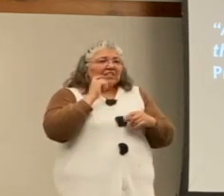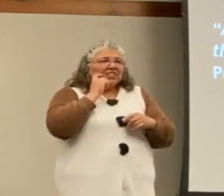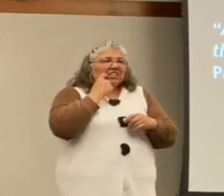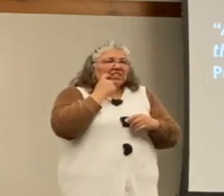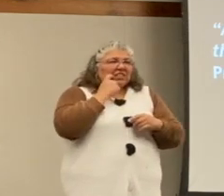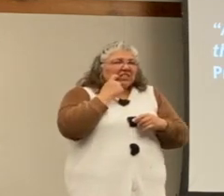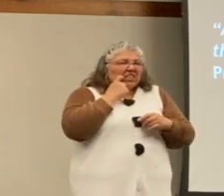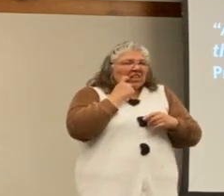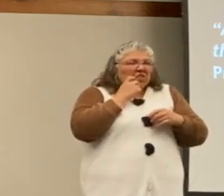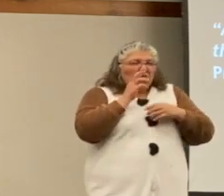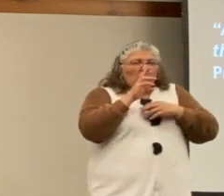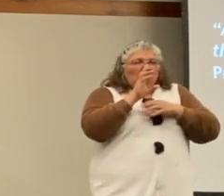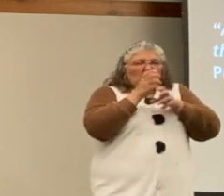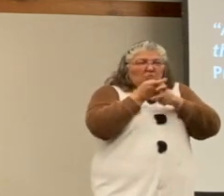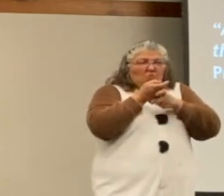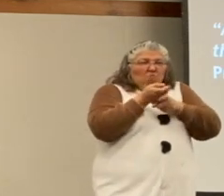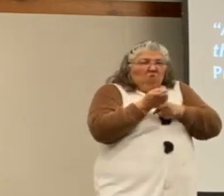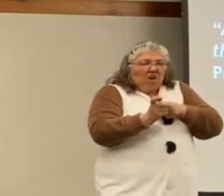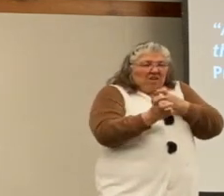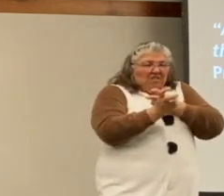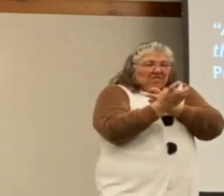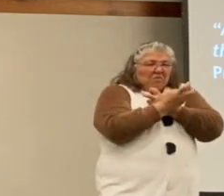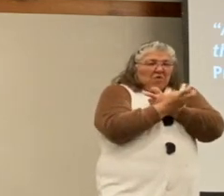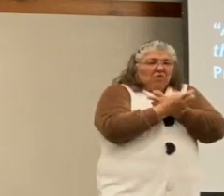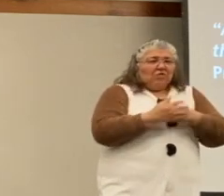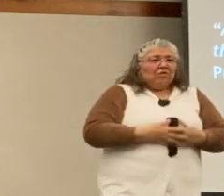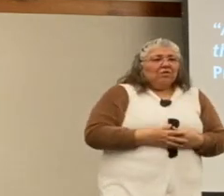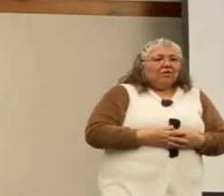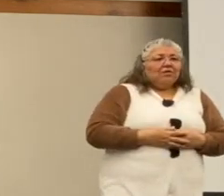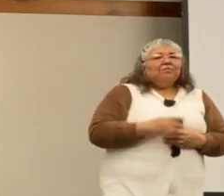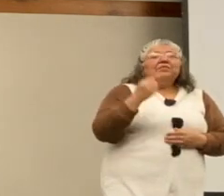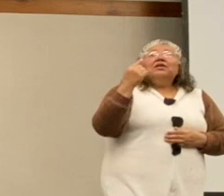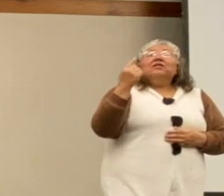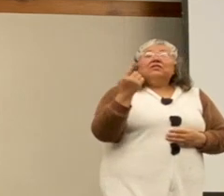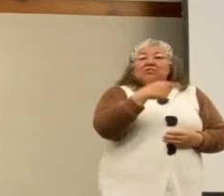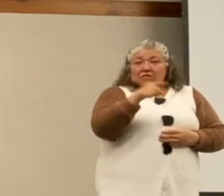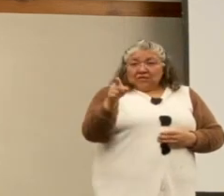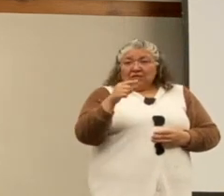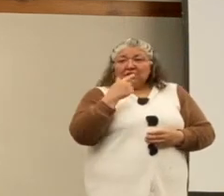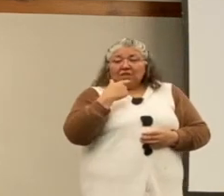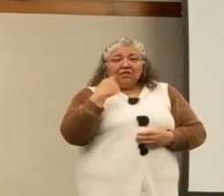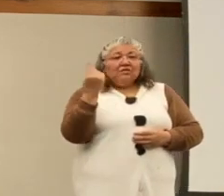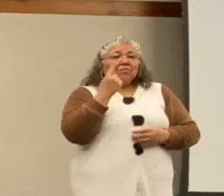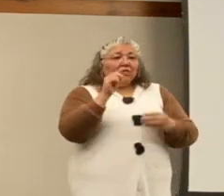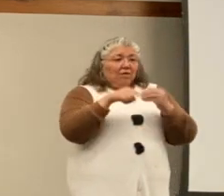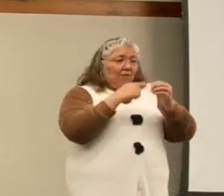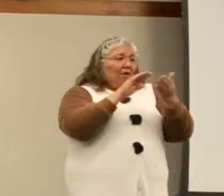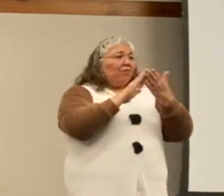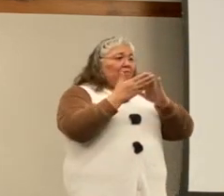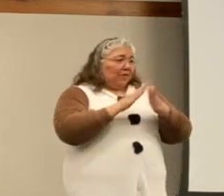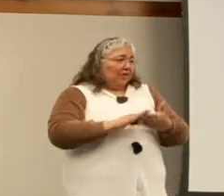rots the bones. Turn to your neighbor and say, there's something about peace.